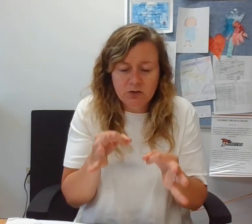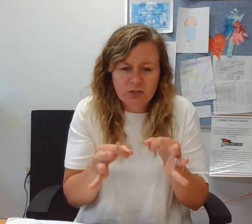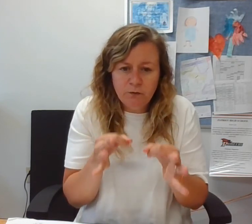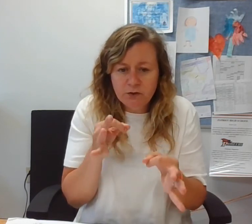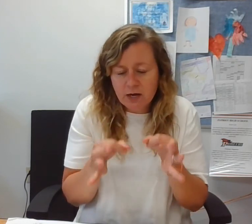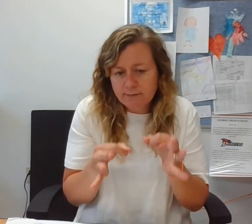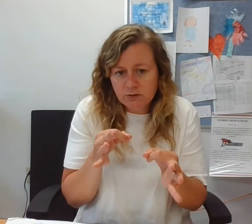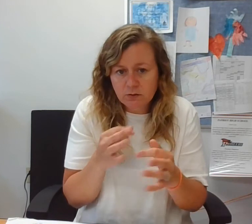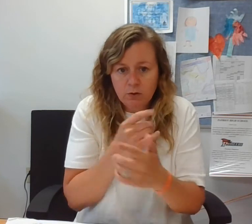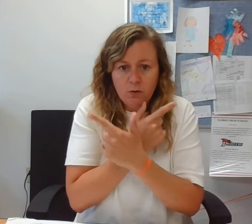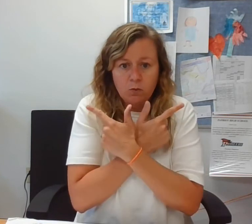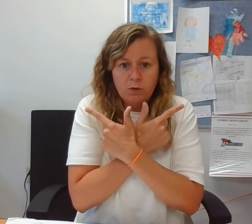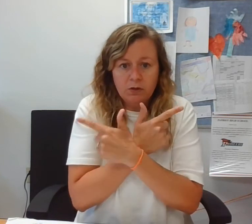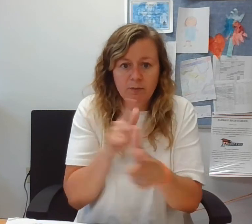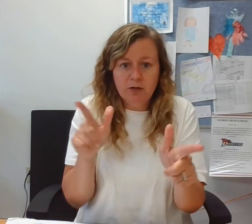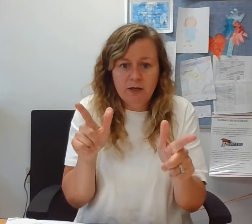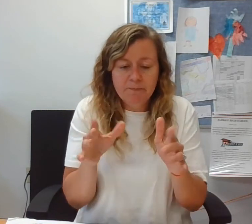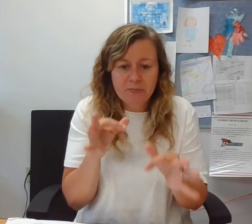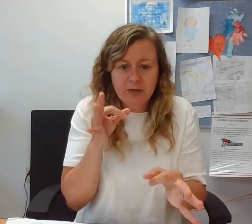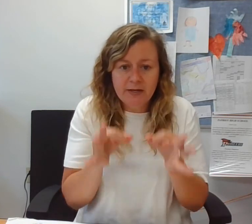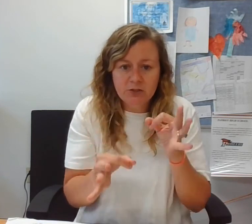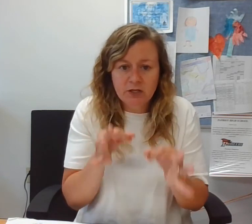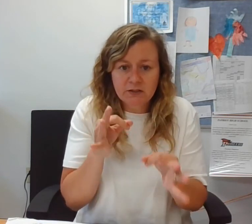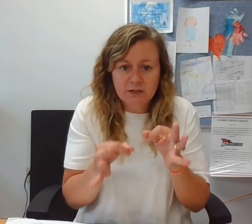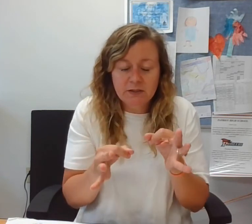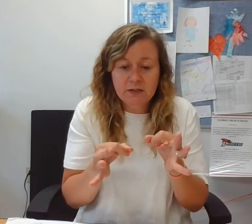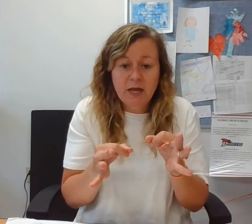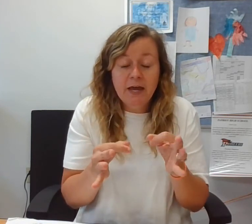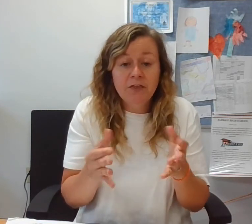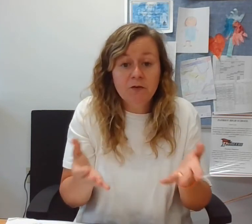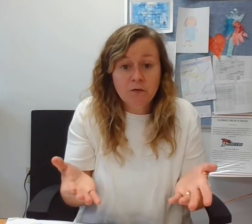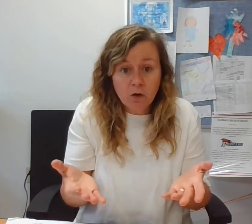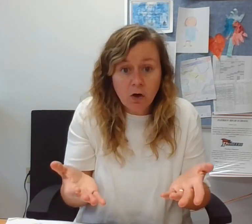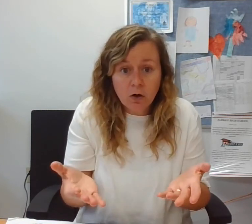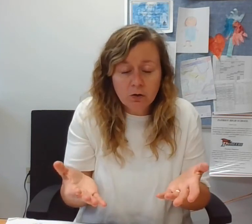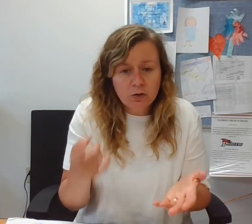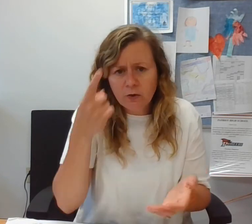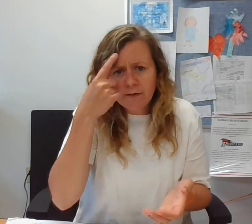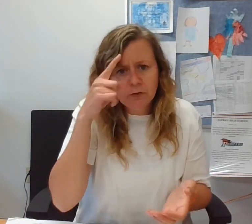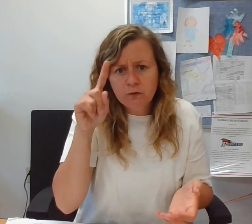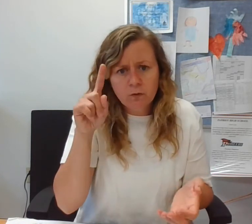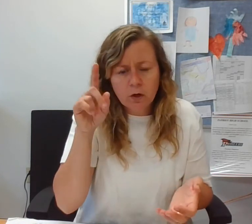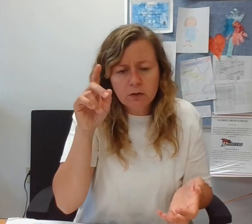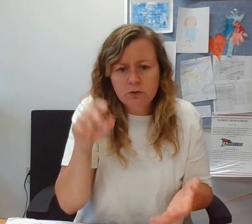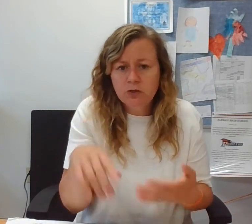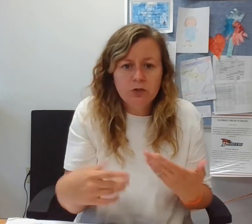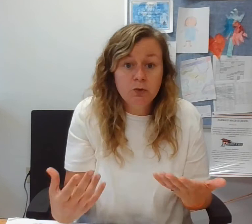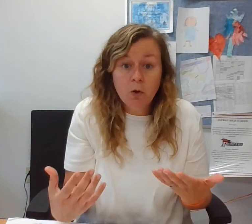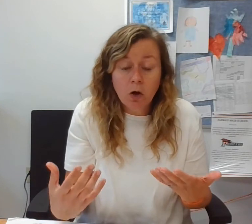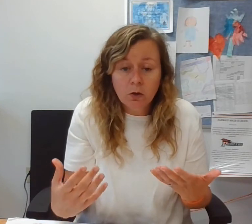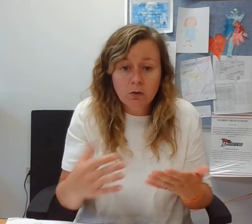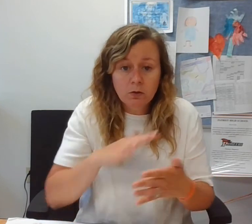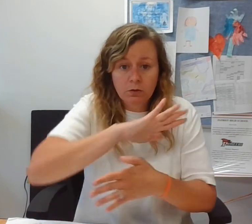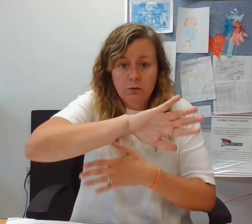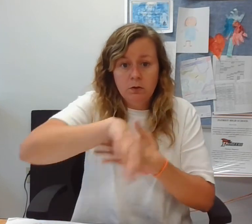a few times. With liberty and justice. And then for all, you don't have to do for, just do all.